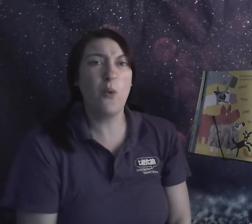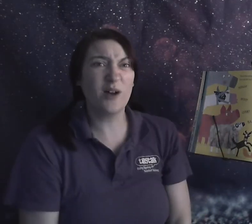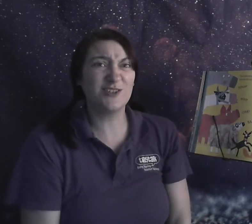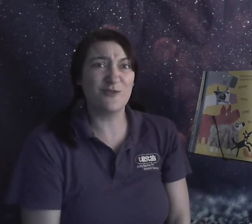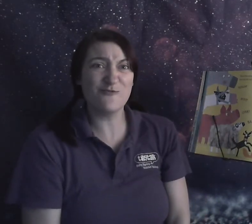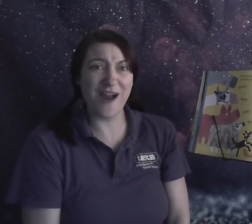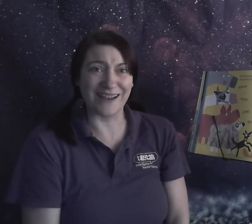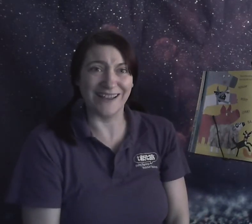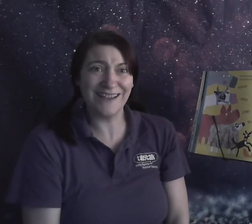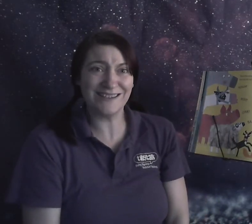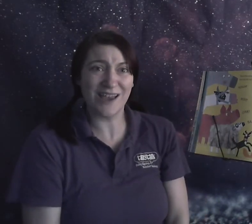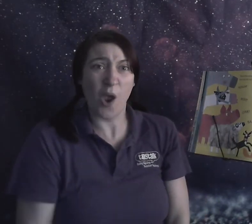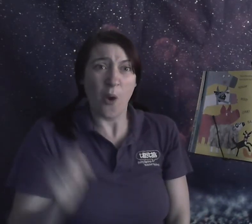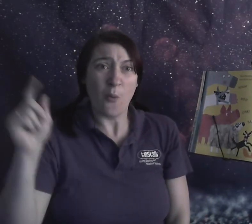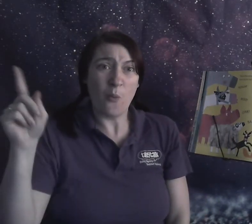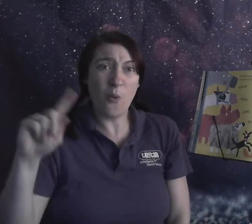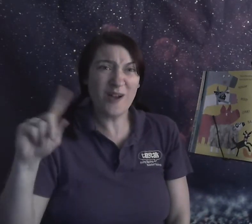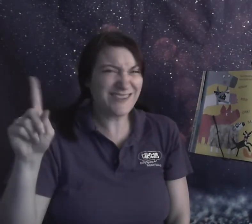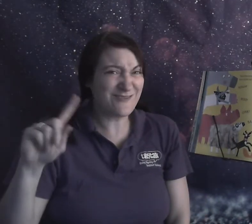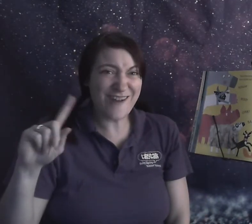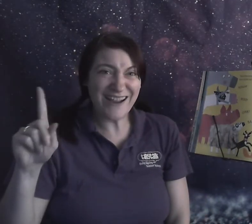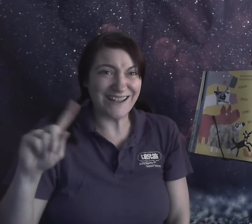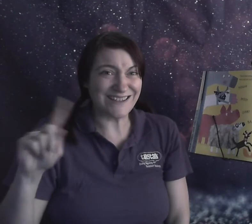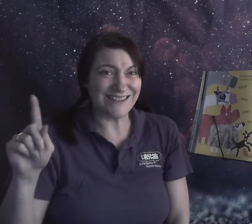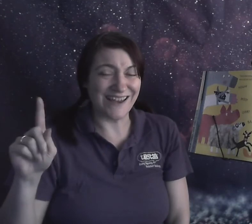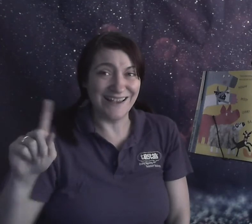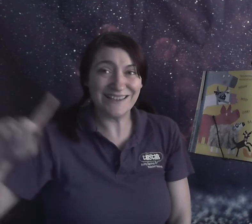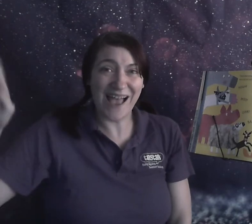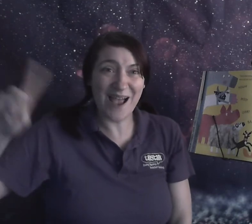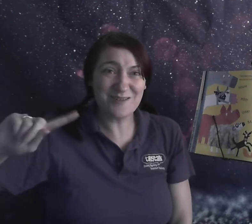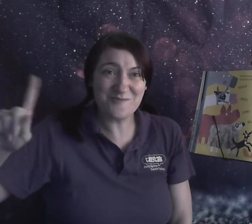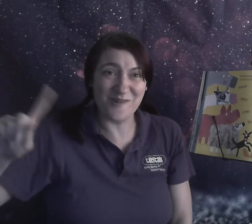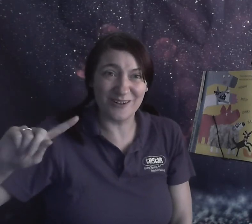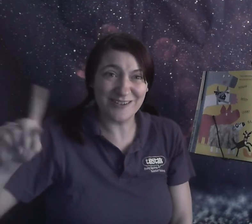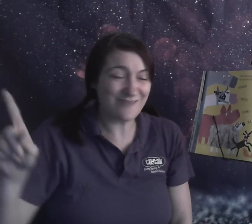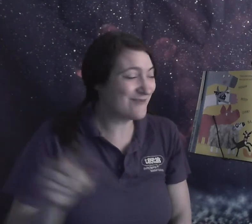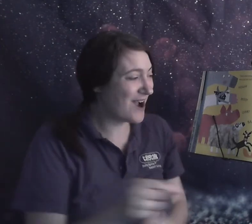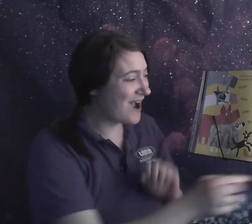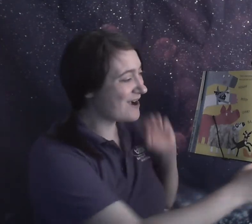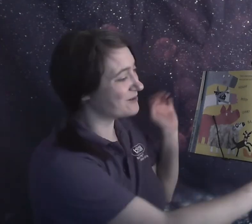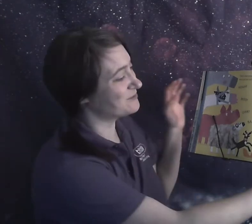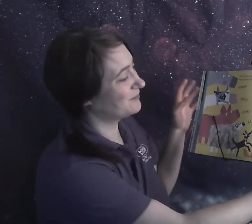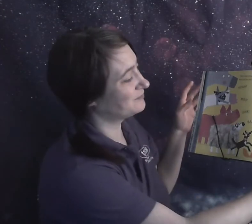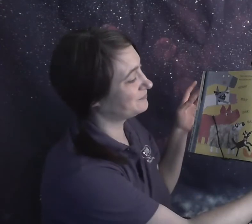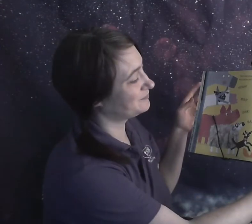a racket! What a racket it is! And what a row!"